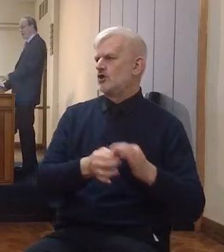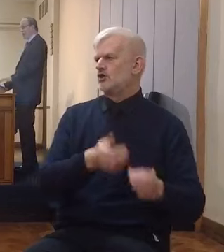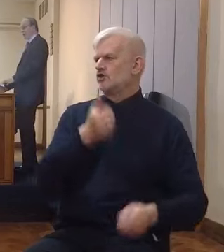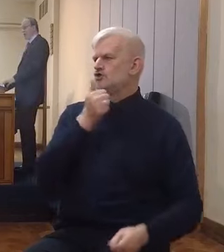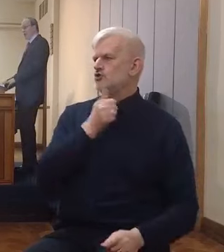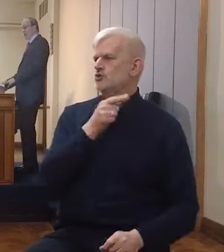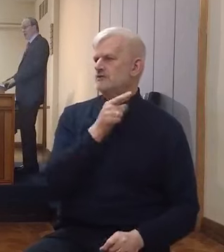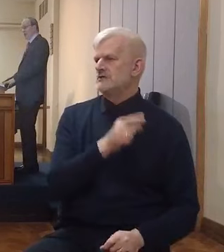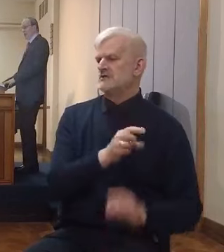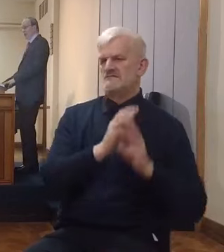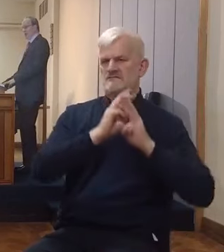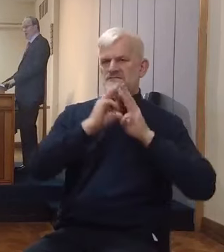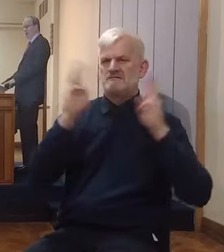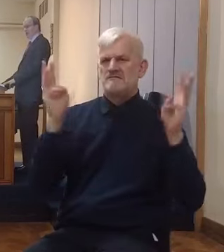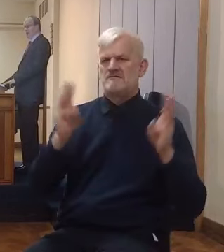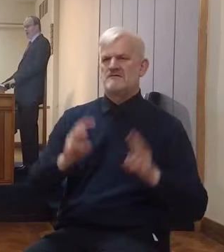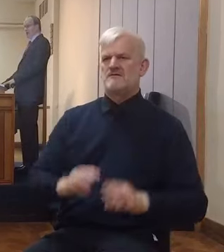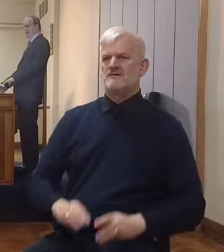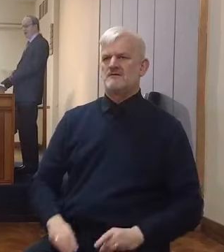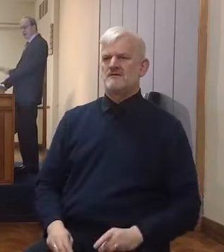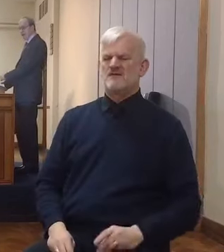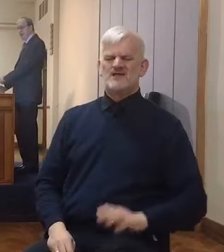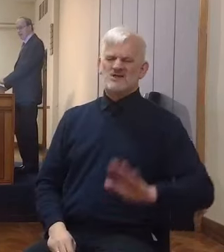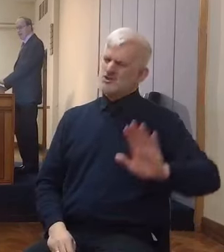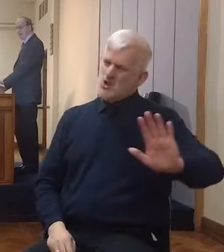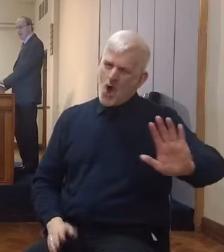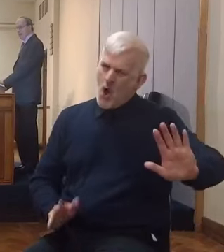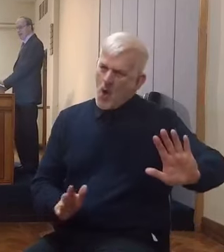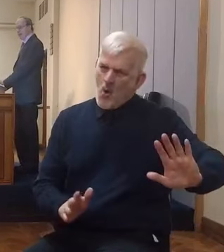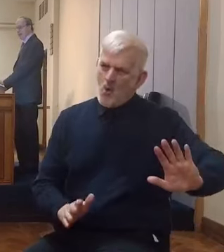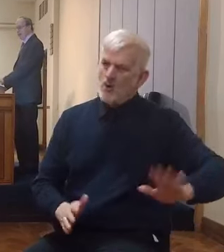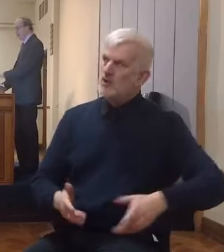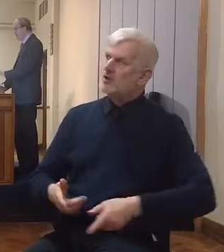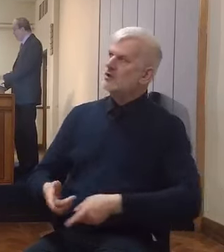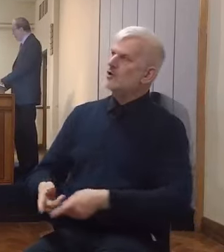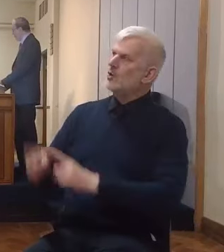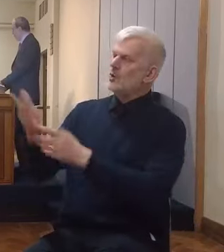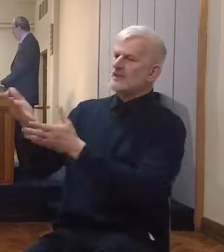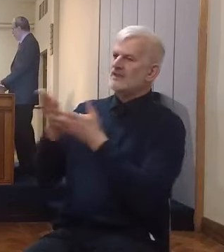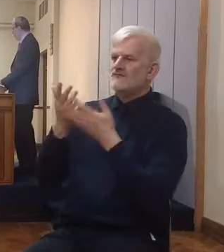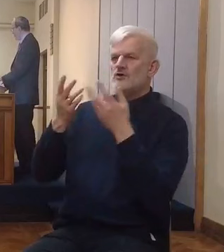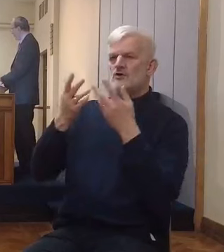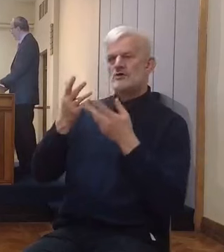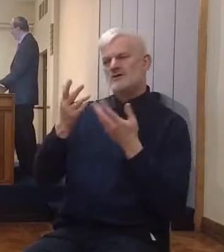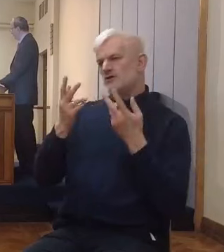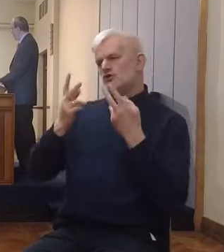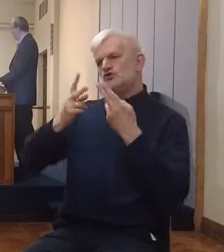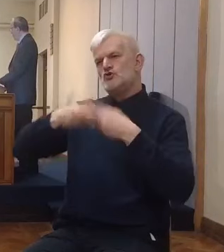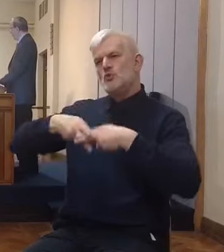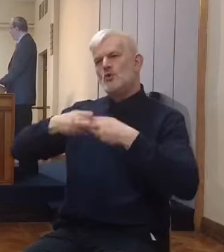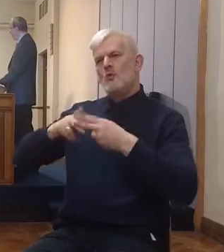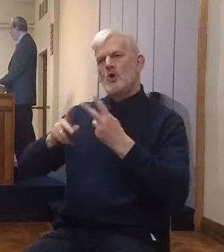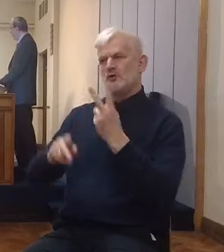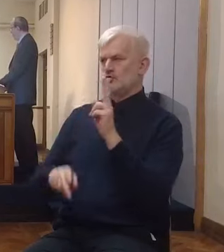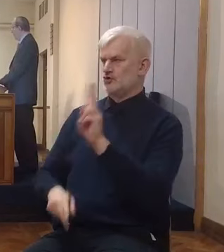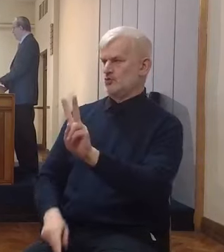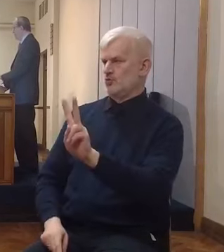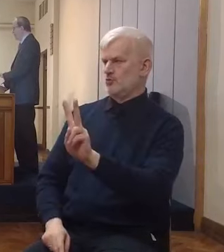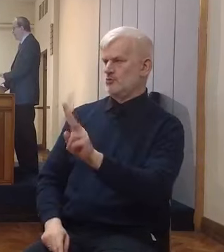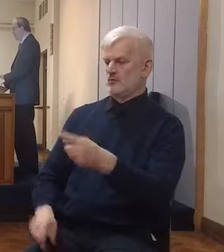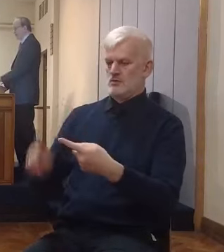basic tools by the Lord. Trust him and the power of the word and the gospel and